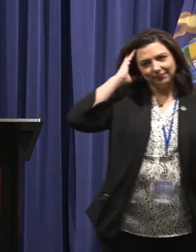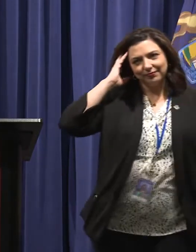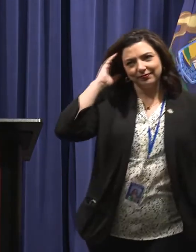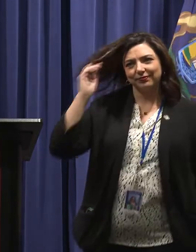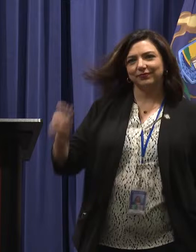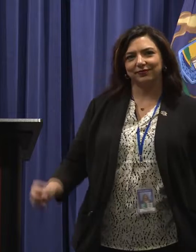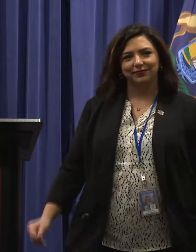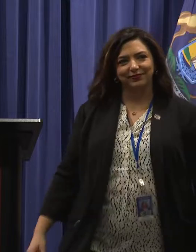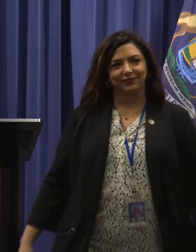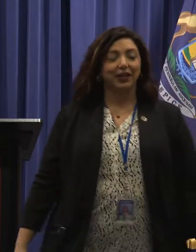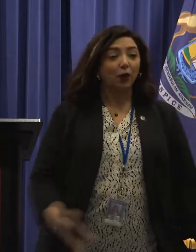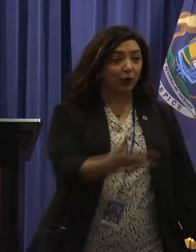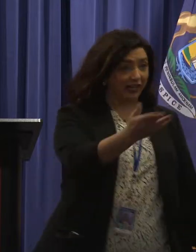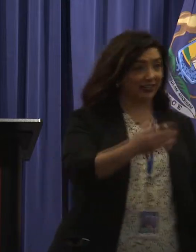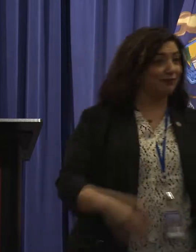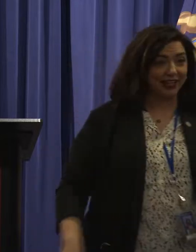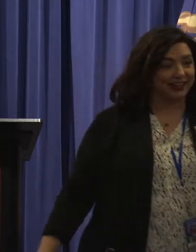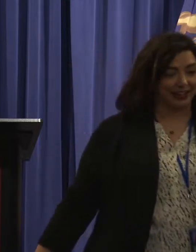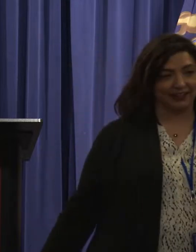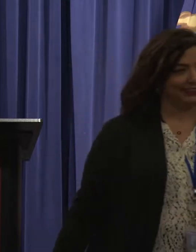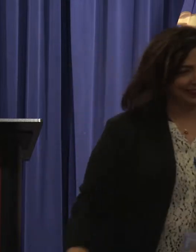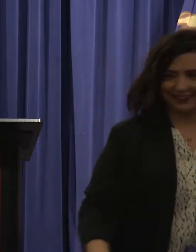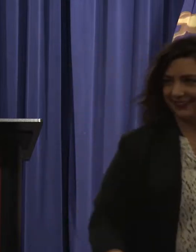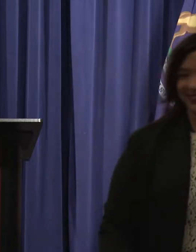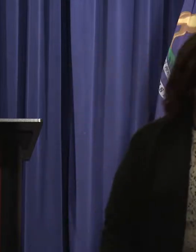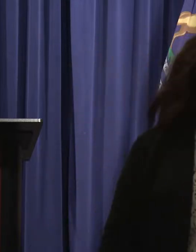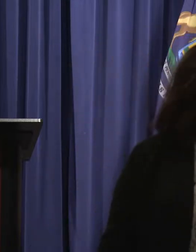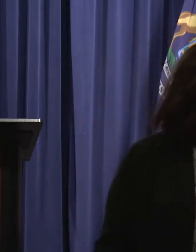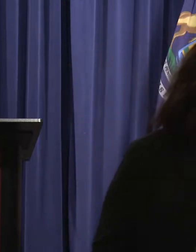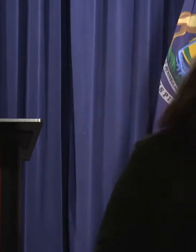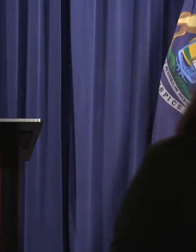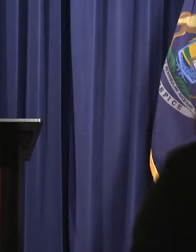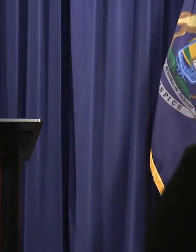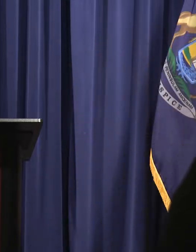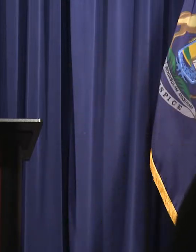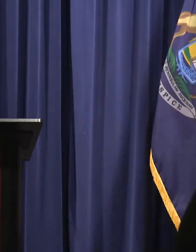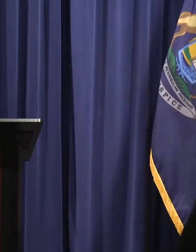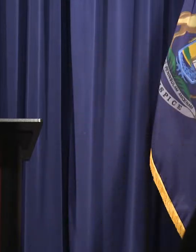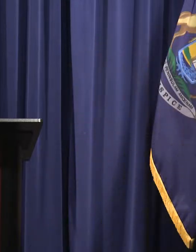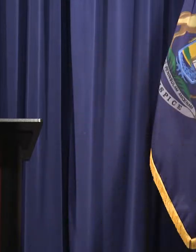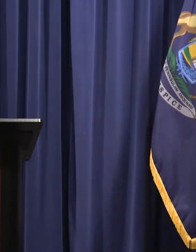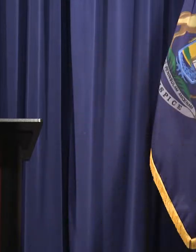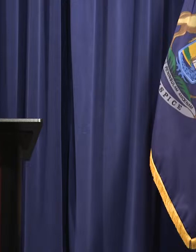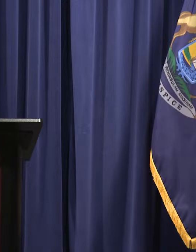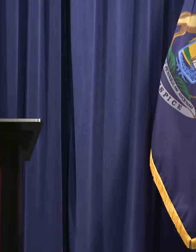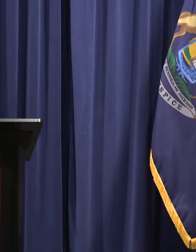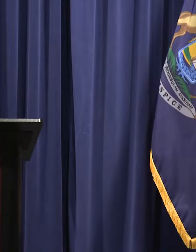It's better than 0 seconds, I suppose. Right? I'm taking it. You know, look on the bright side. Exactly.